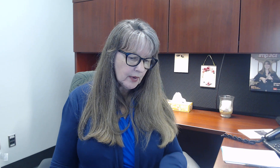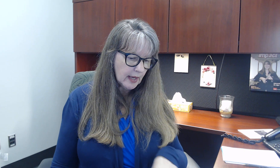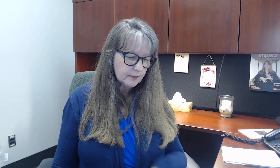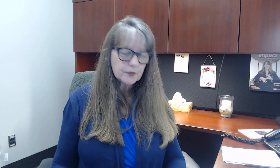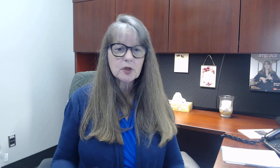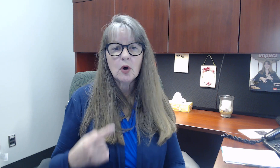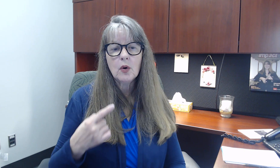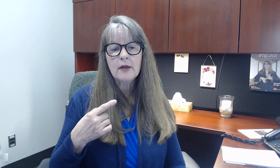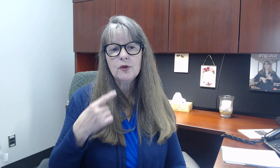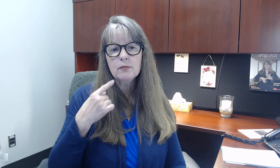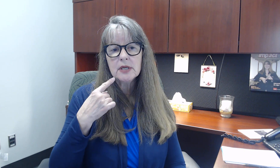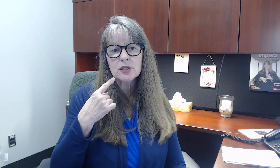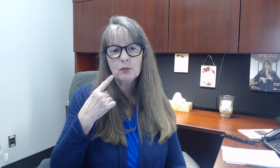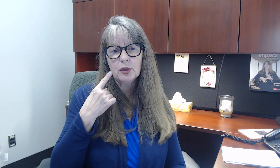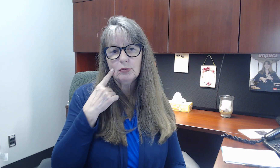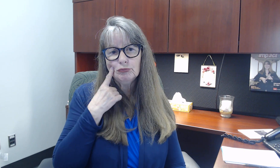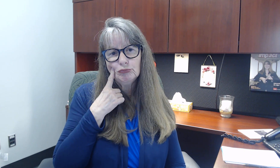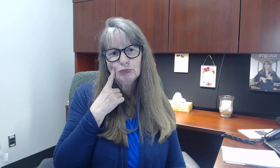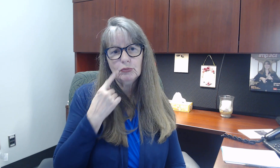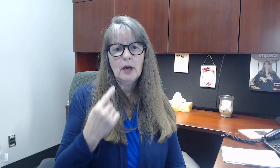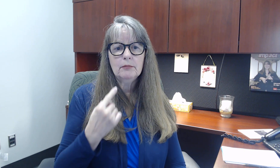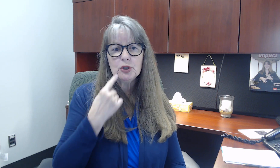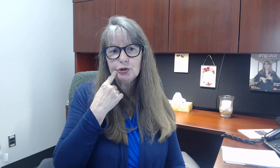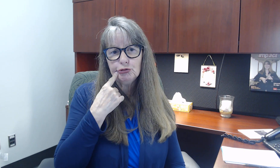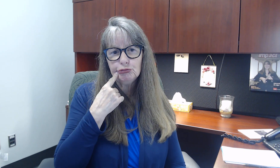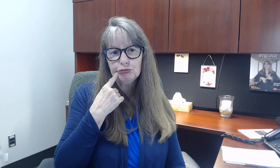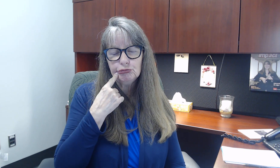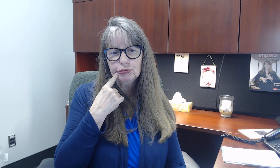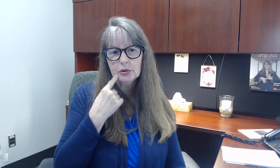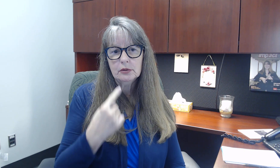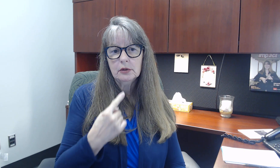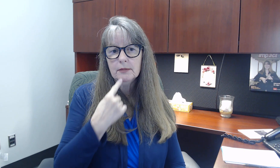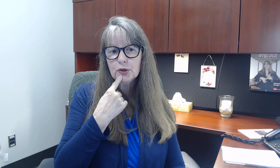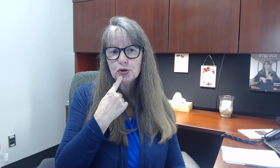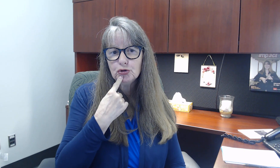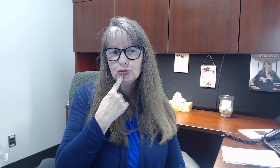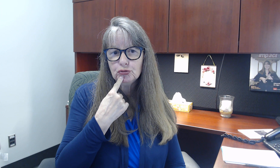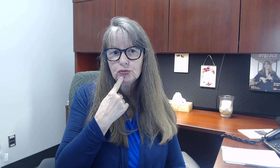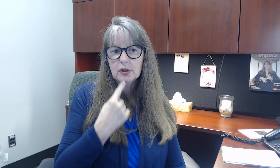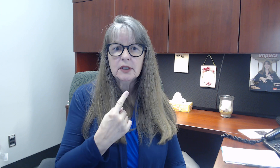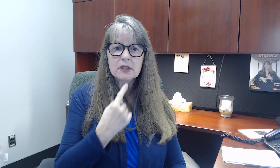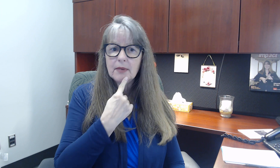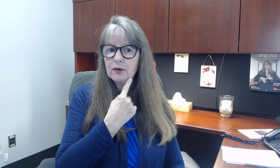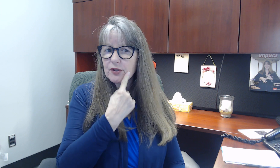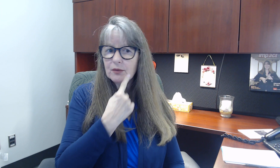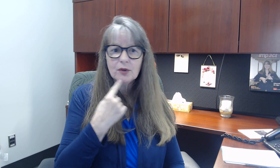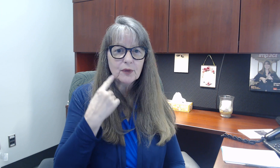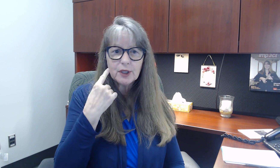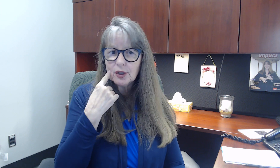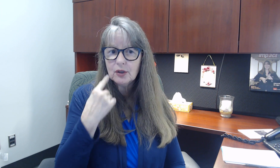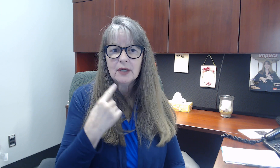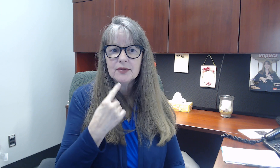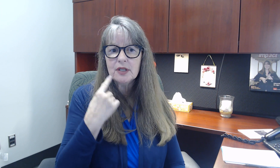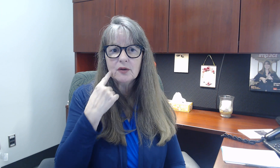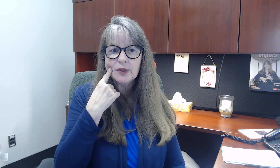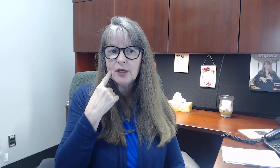Okay, so if you miss someone, I miss you. I miss you. It doesn't matter if it's someone over here. I've seen it over